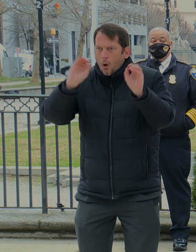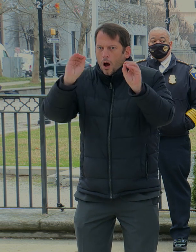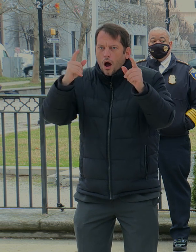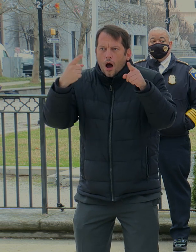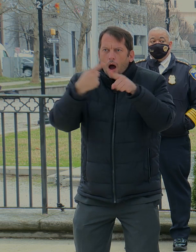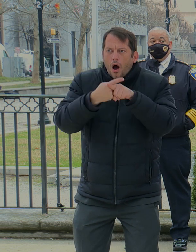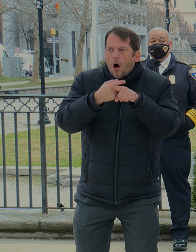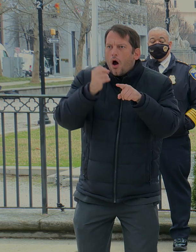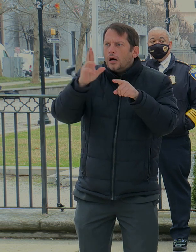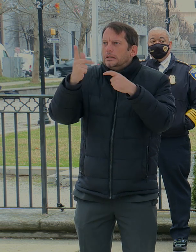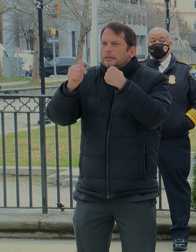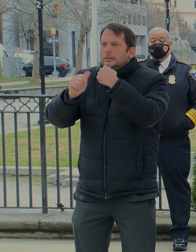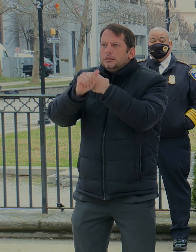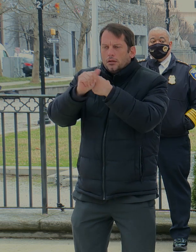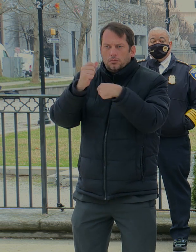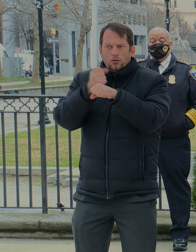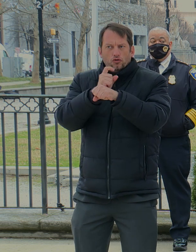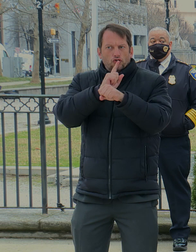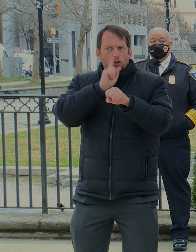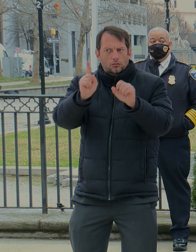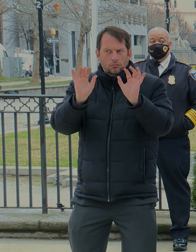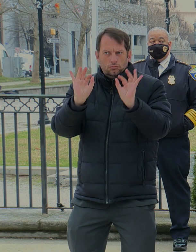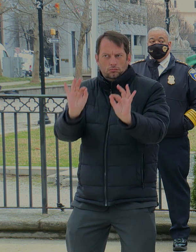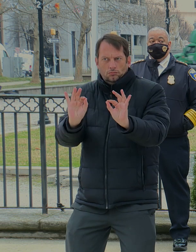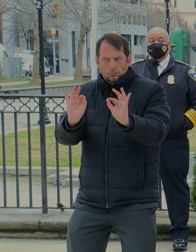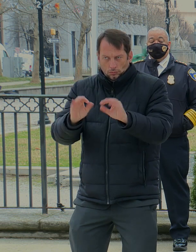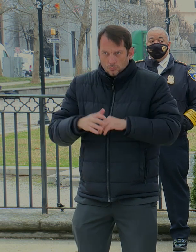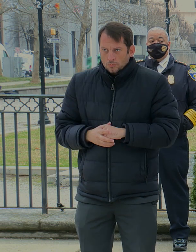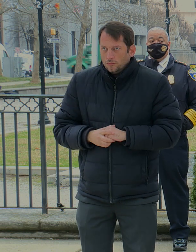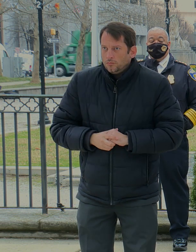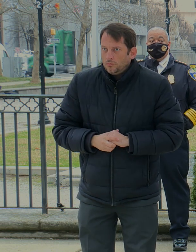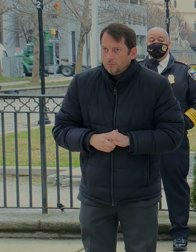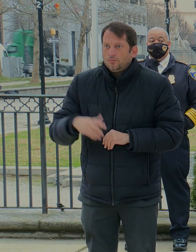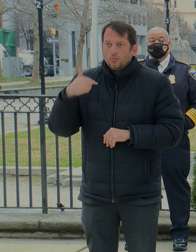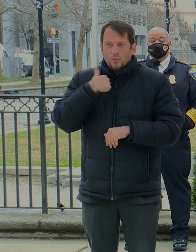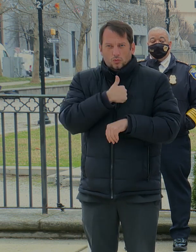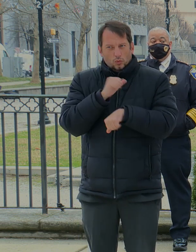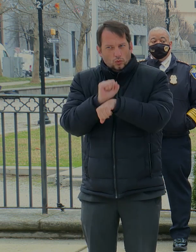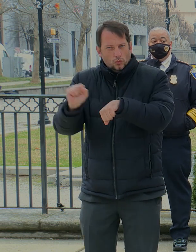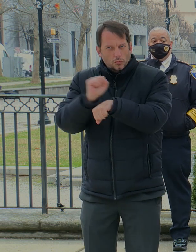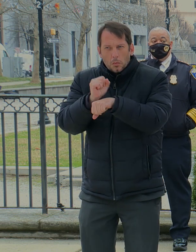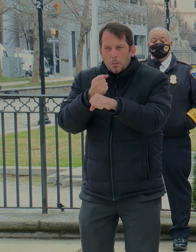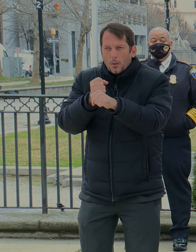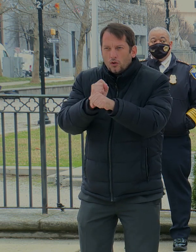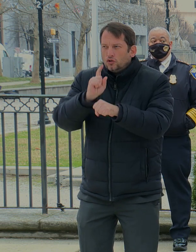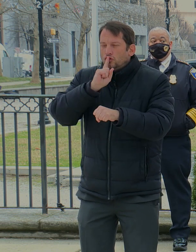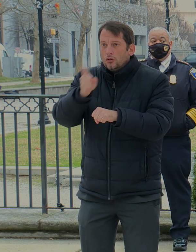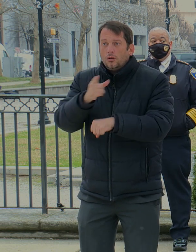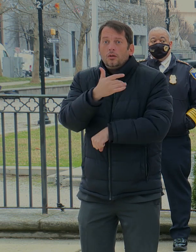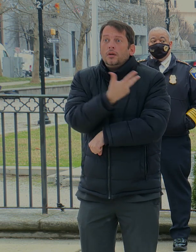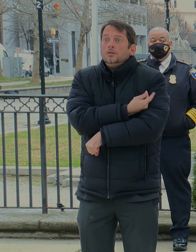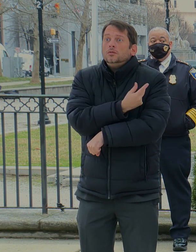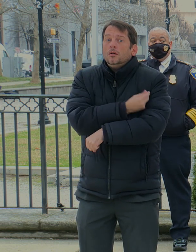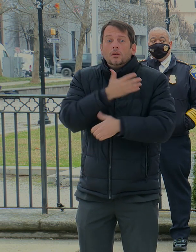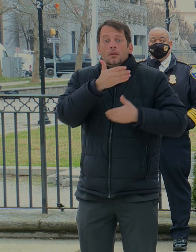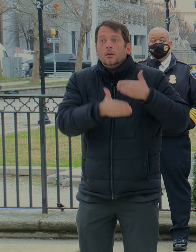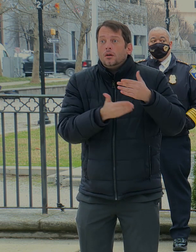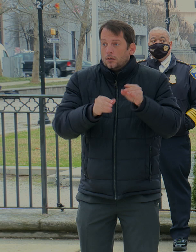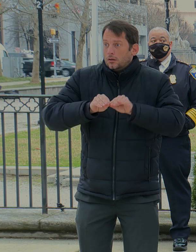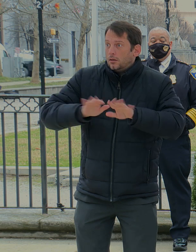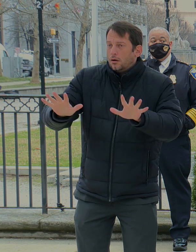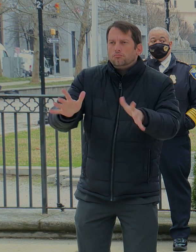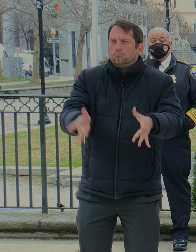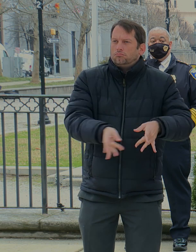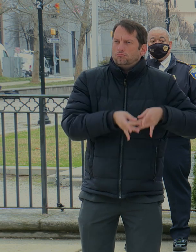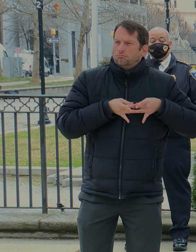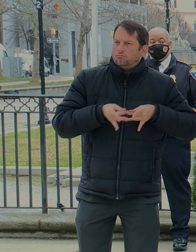process. We are working to assure a smooth and efficient rollout of vaccine here in Baltimore City, using the ethical principles